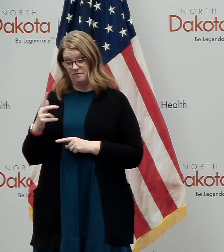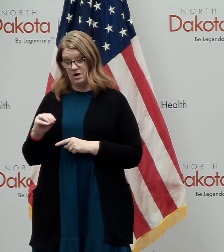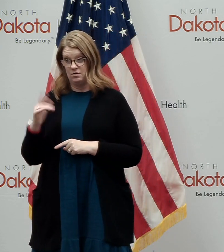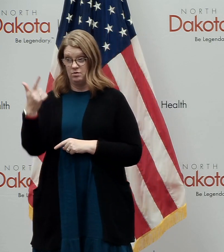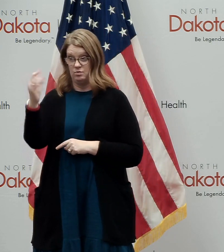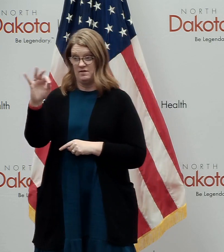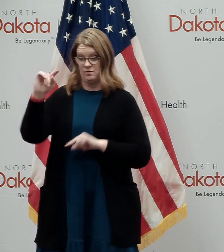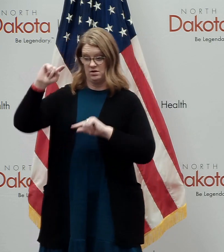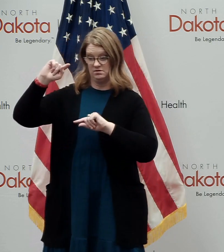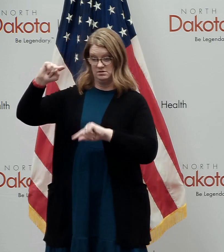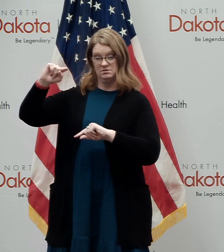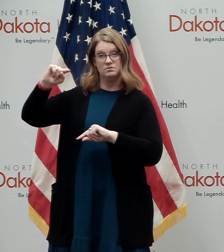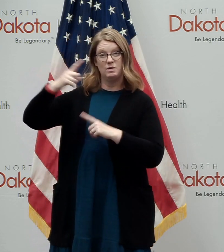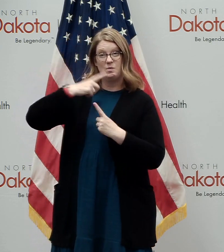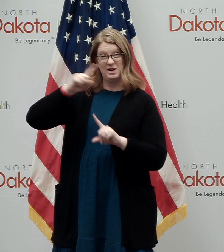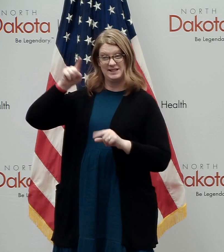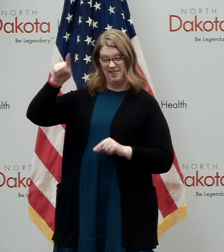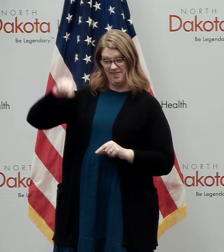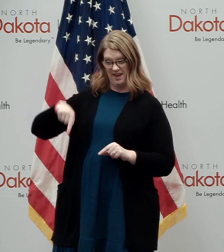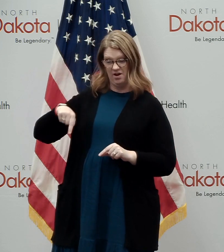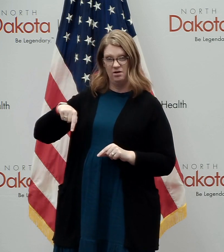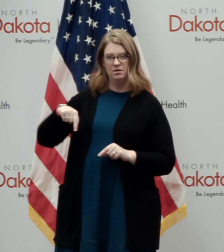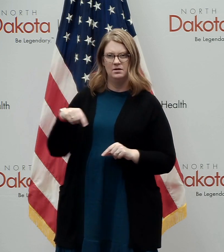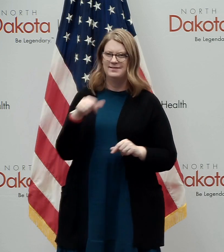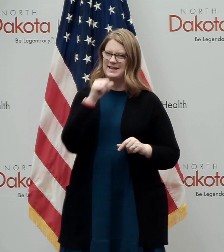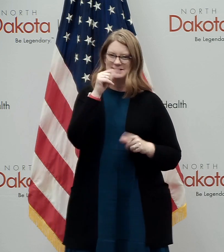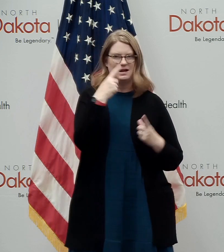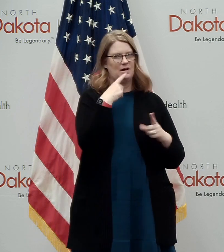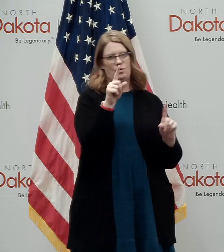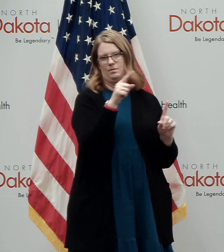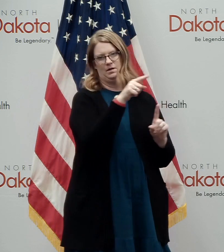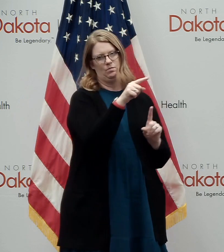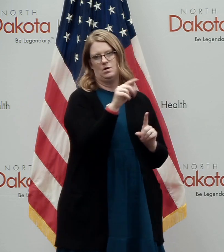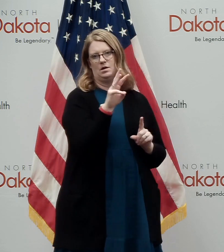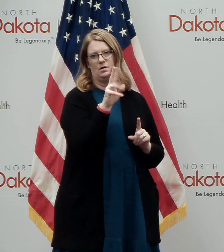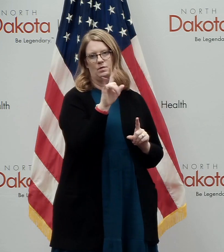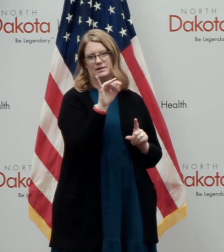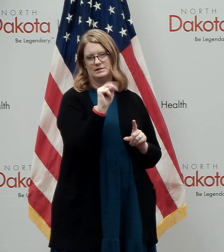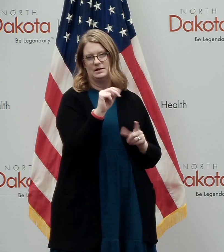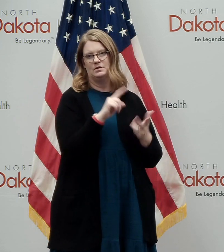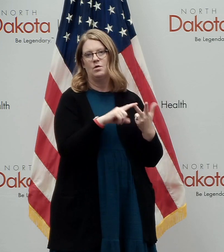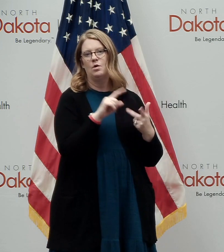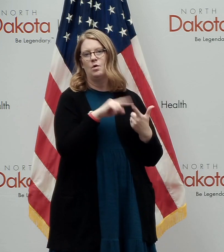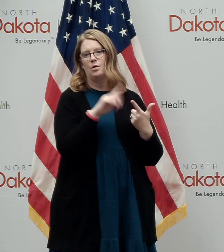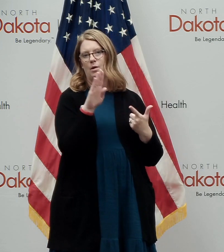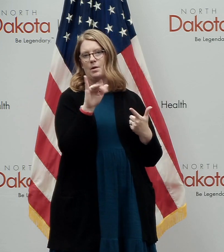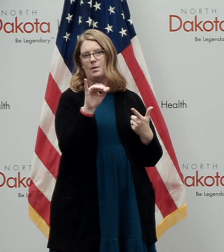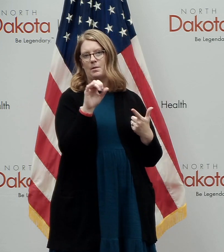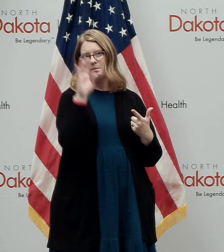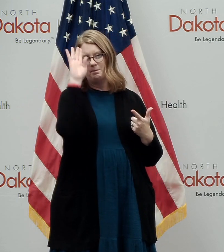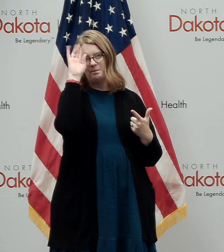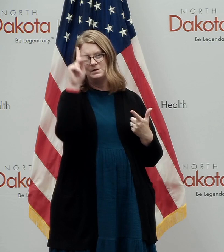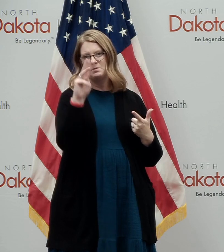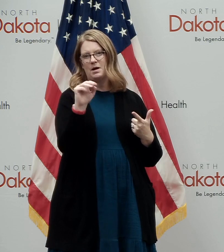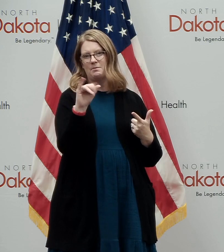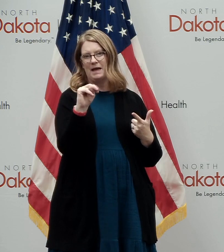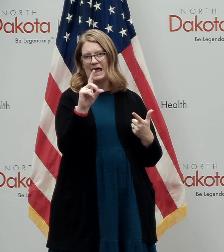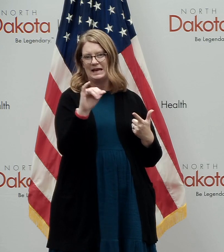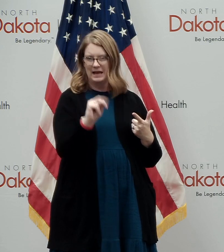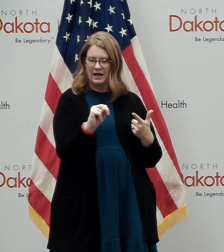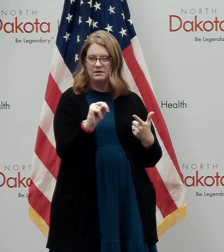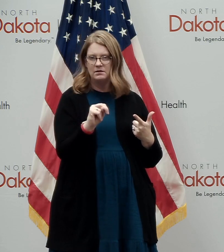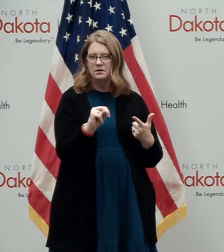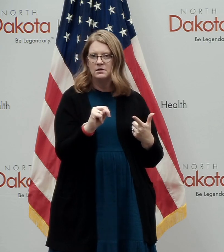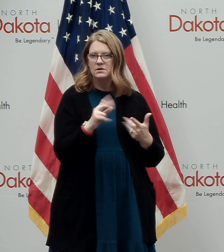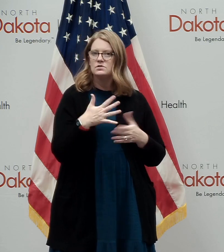not work in Williston or Bismarck Mandan. So people have to figure out within the context of their communities the